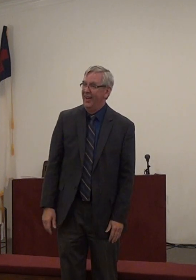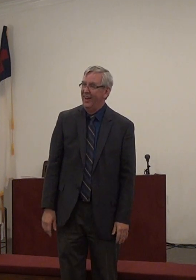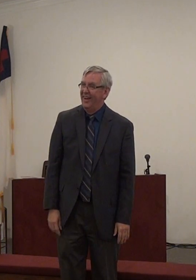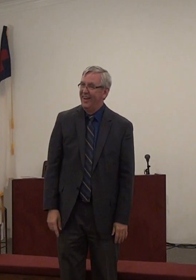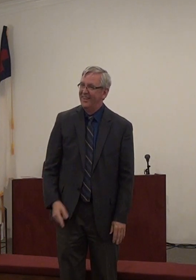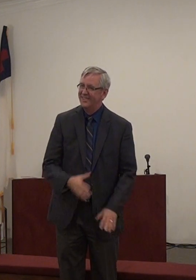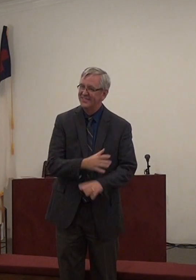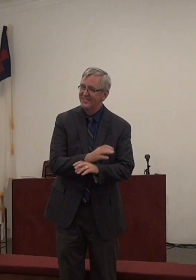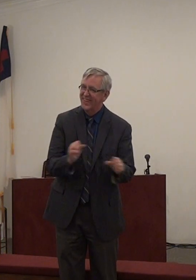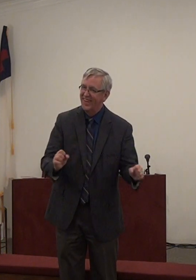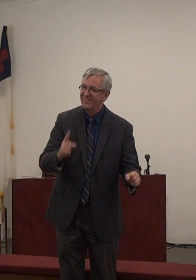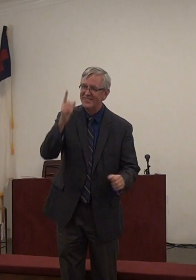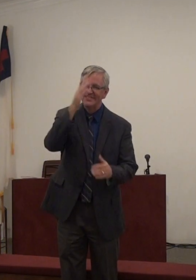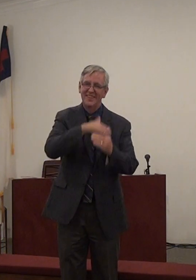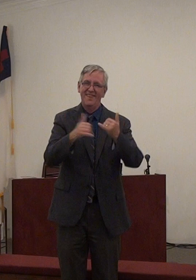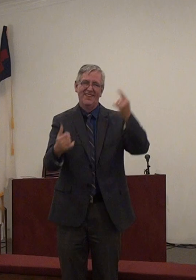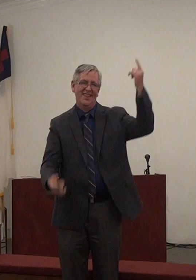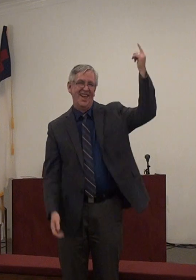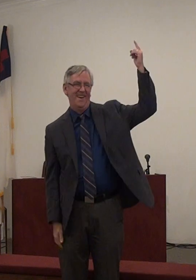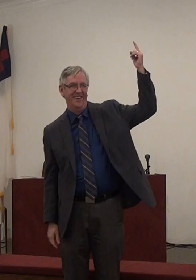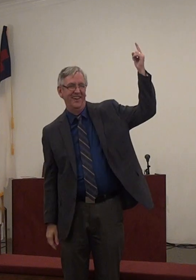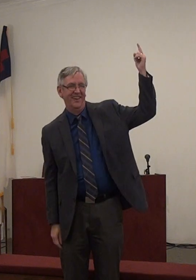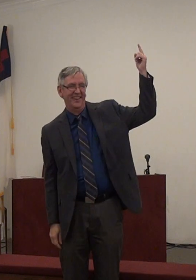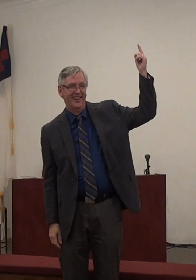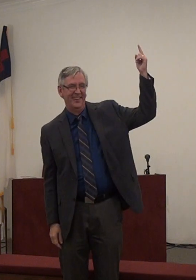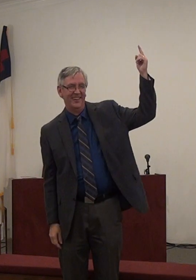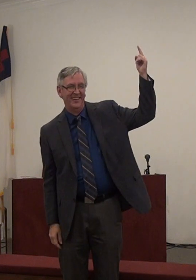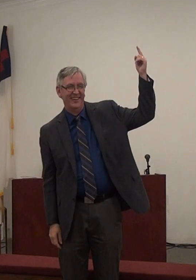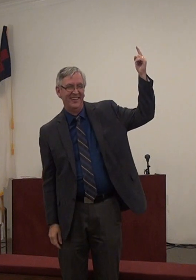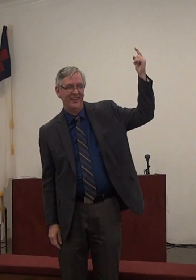we went. And she got saved, and she's in heaven tonight.